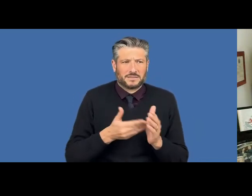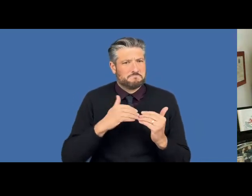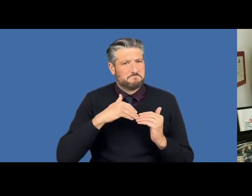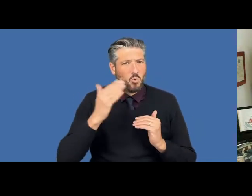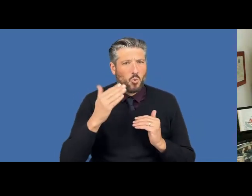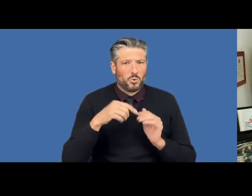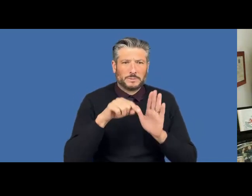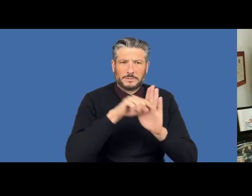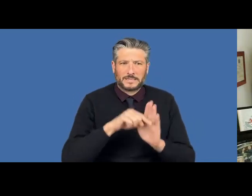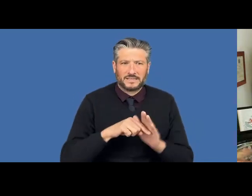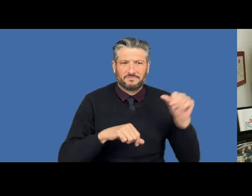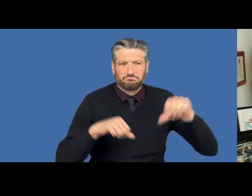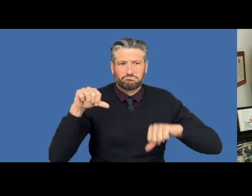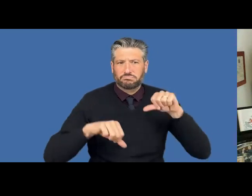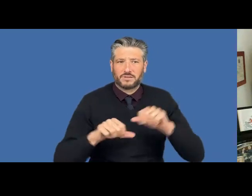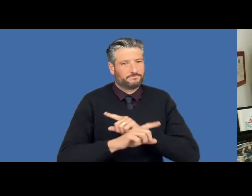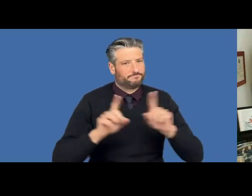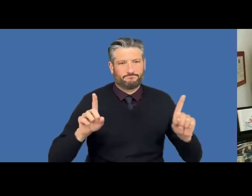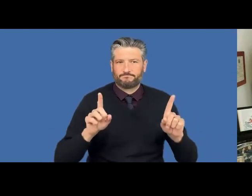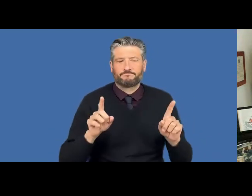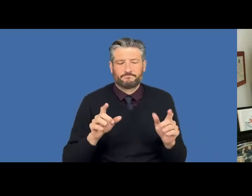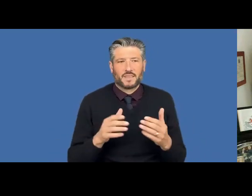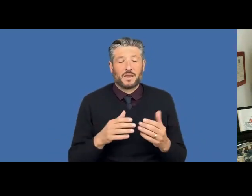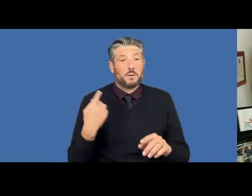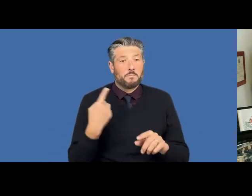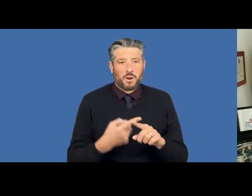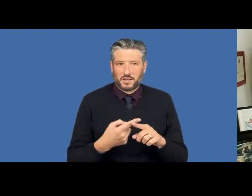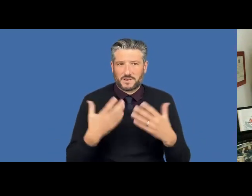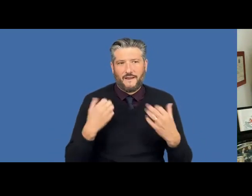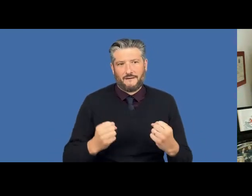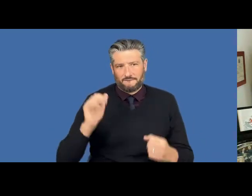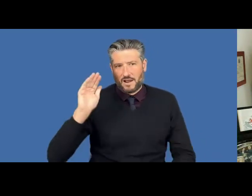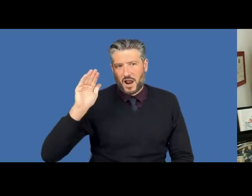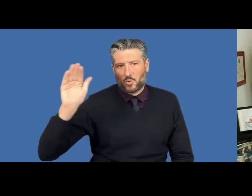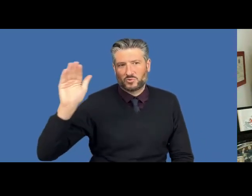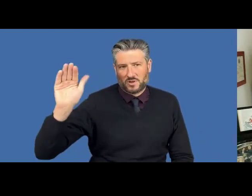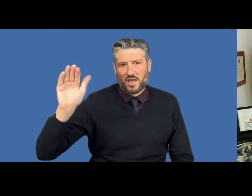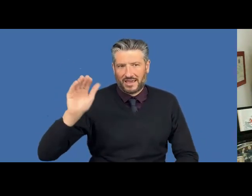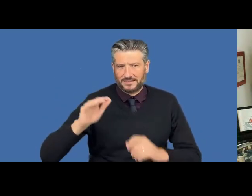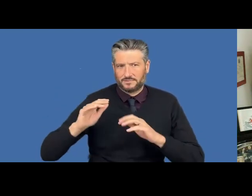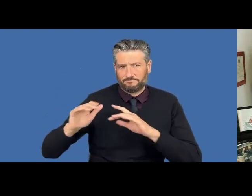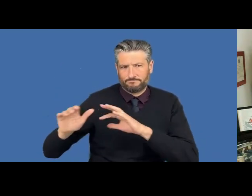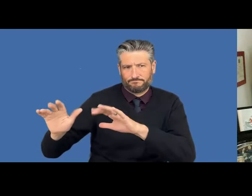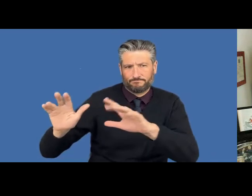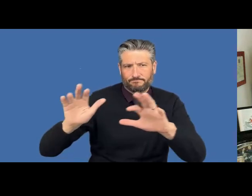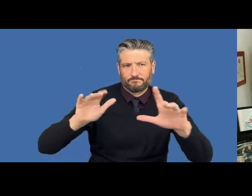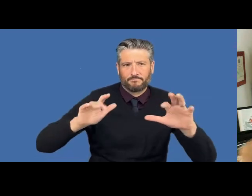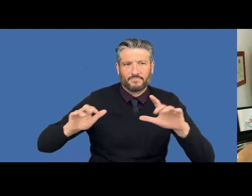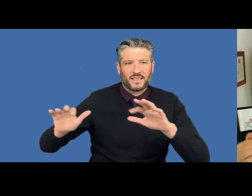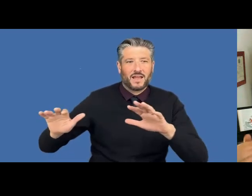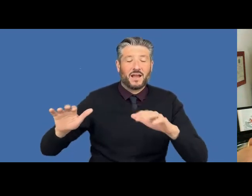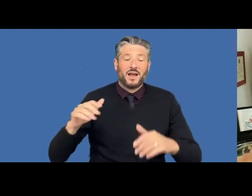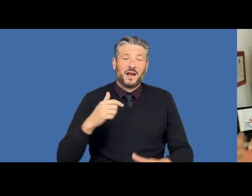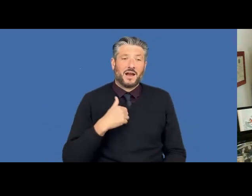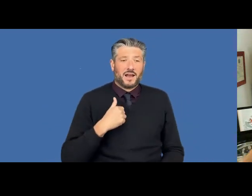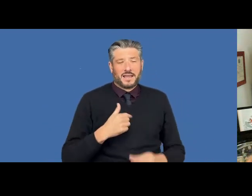same time, if we plan for it, we have a positive externality, the curb cut effect. So all of these things, once you start putting them into a